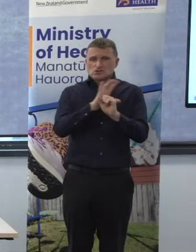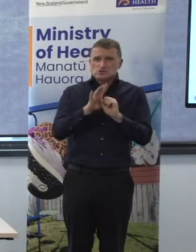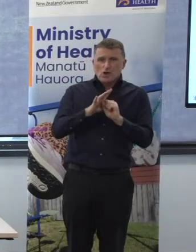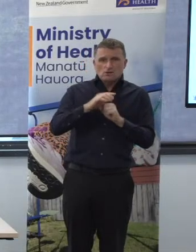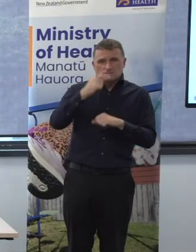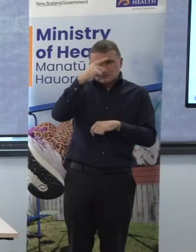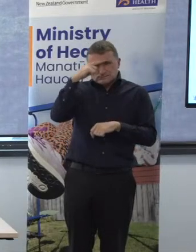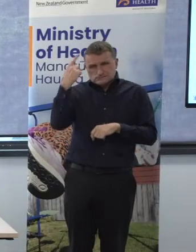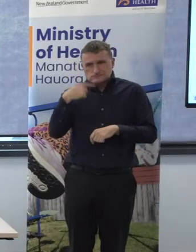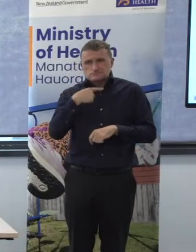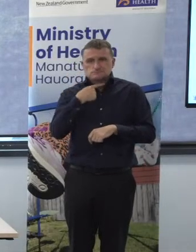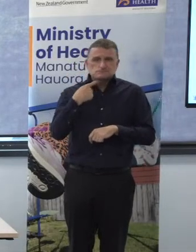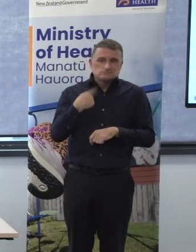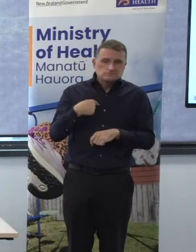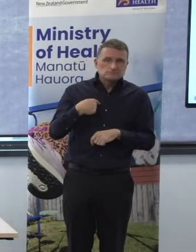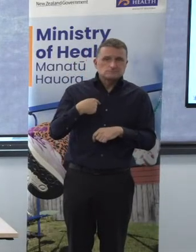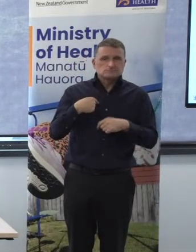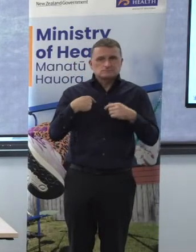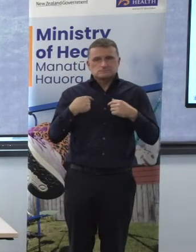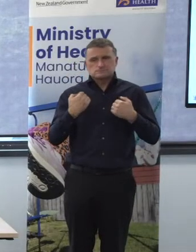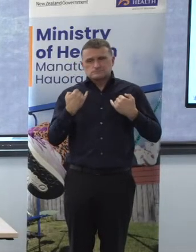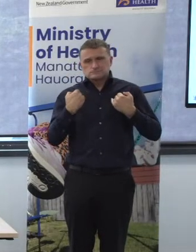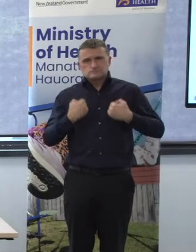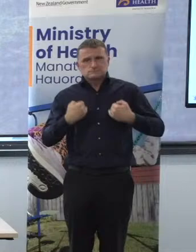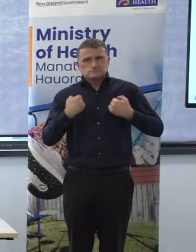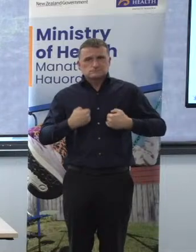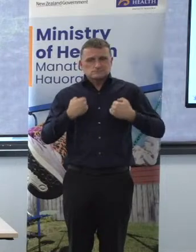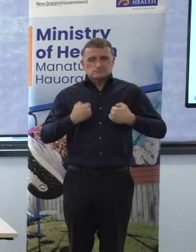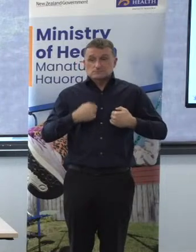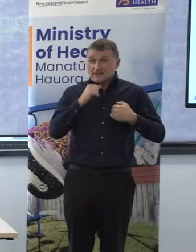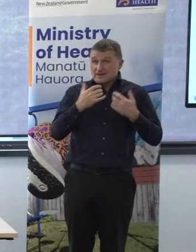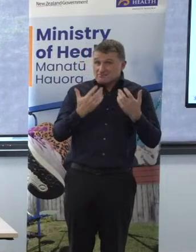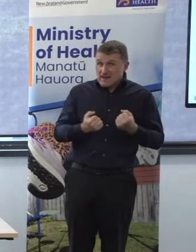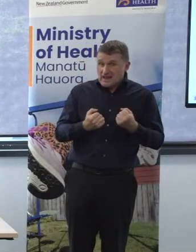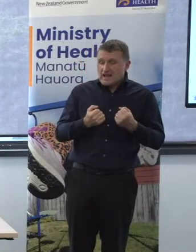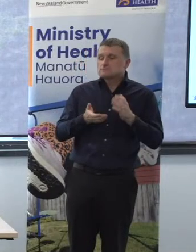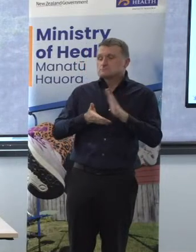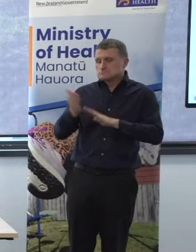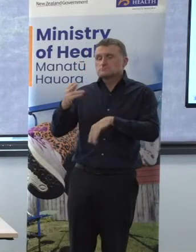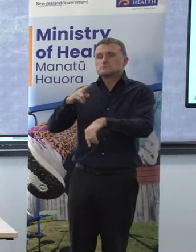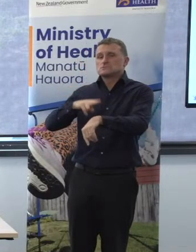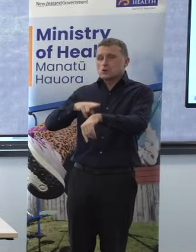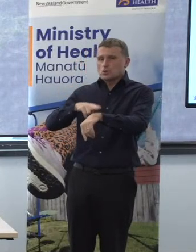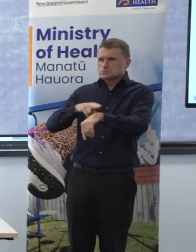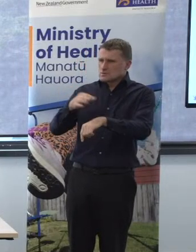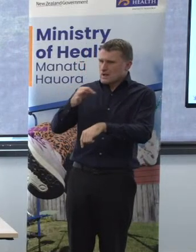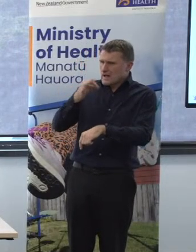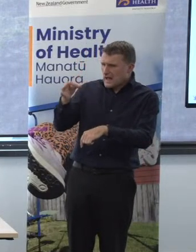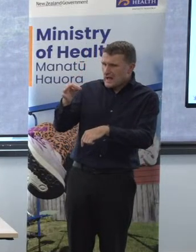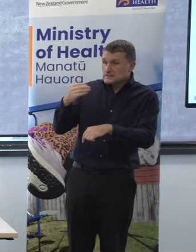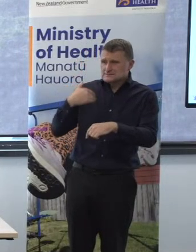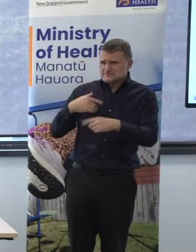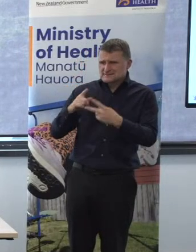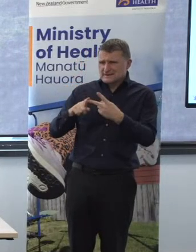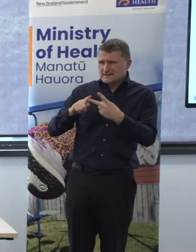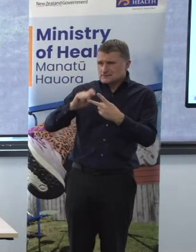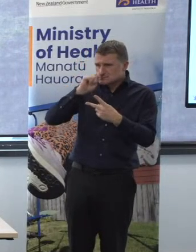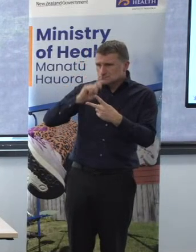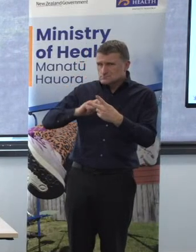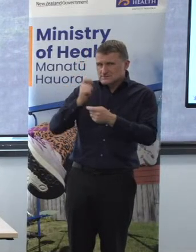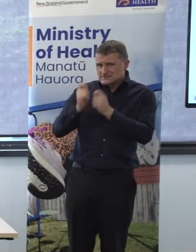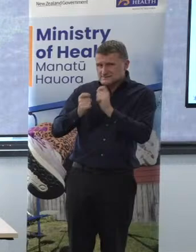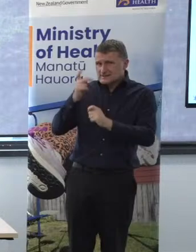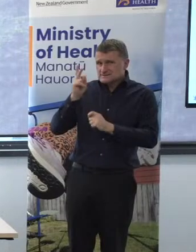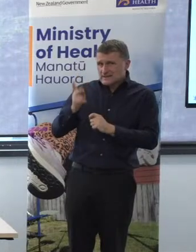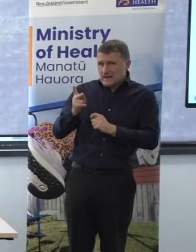within 90 days of an infection should really be talking to their health professional about whether or not they need another test, and then depending on the result of